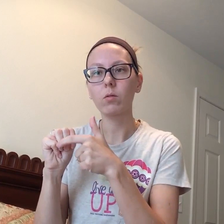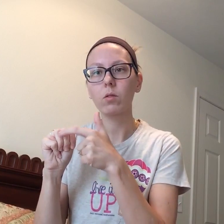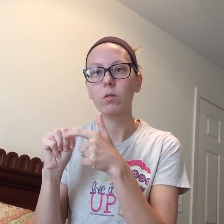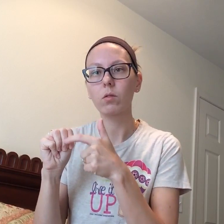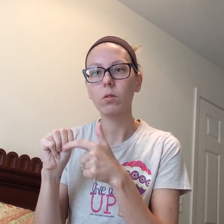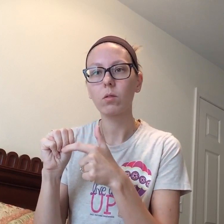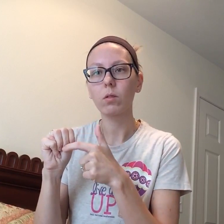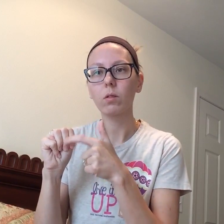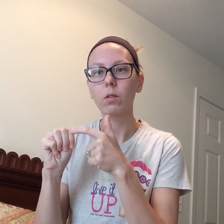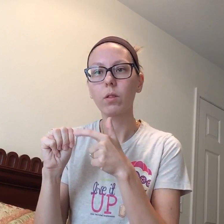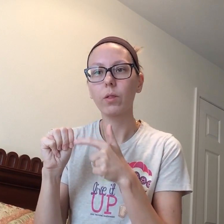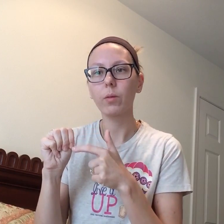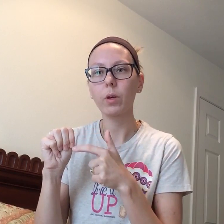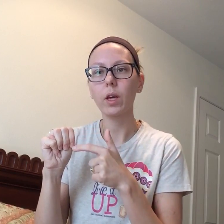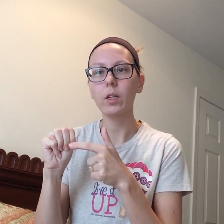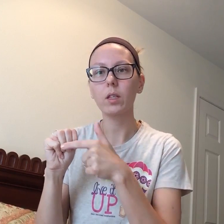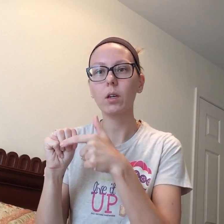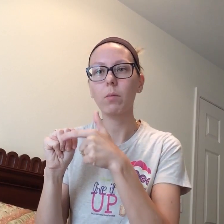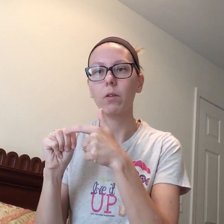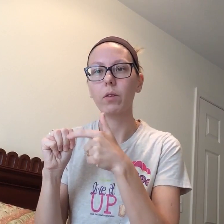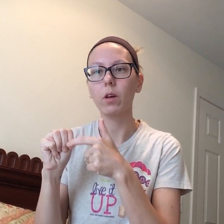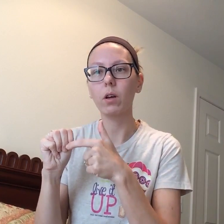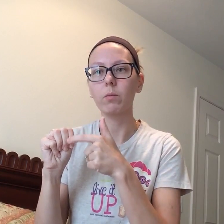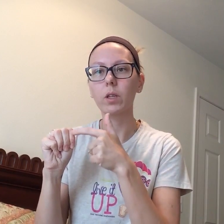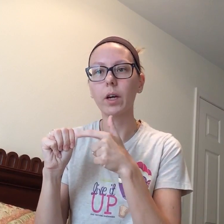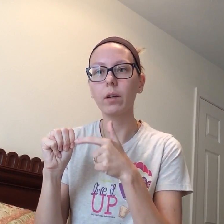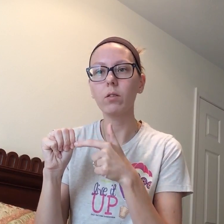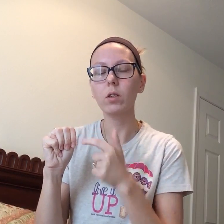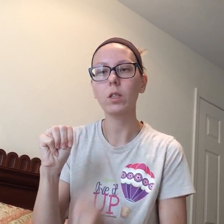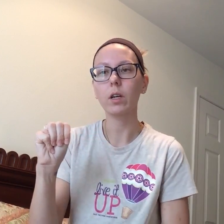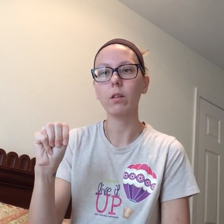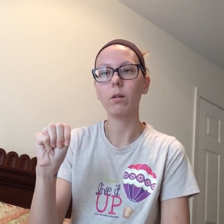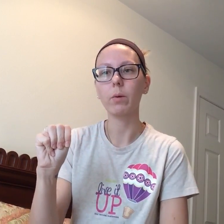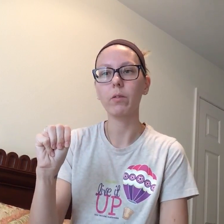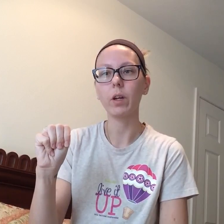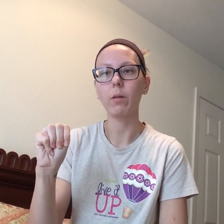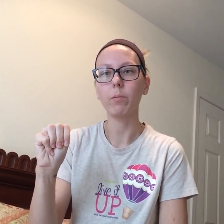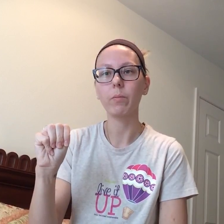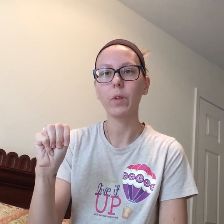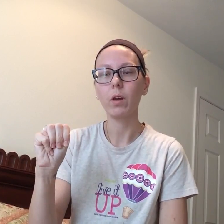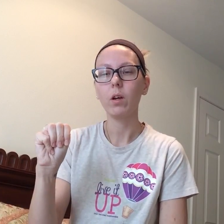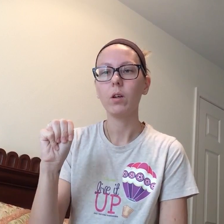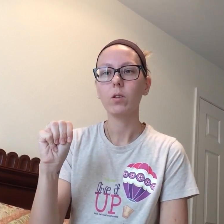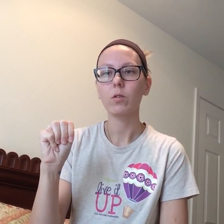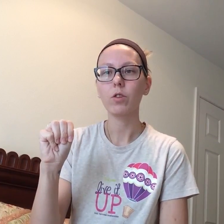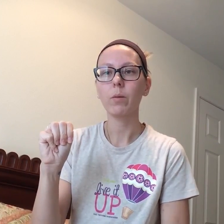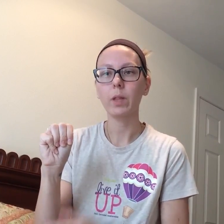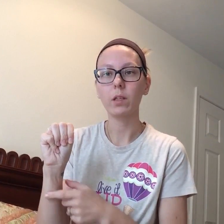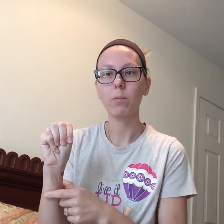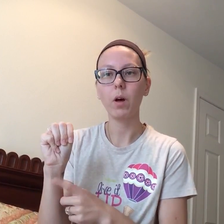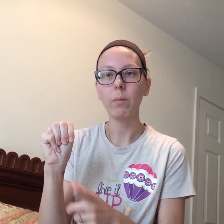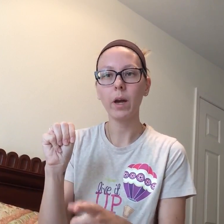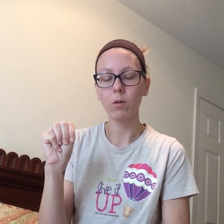those 3 legs that come off of the humps. It kind of looks like a little bit of an M. So there's your M, and that's a palm